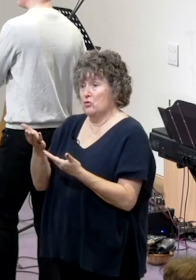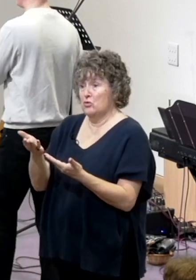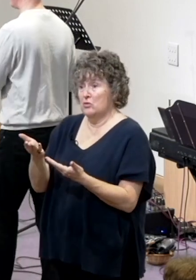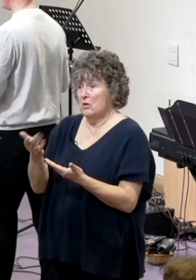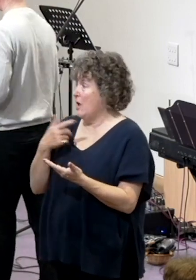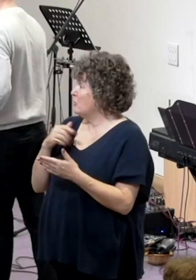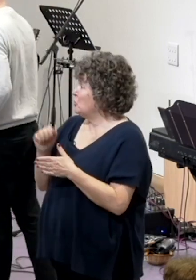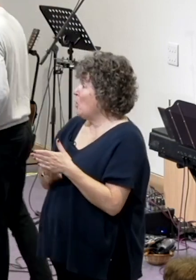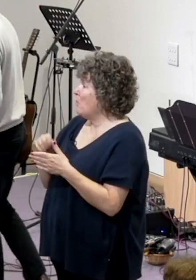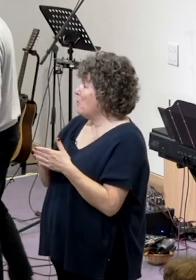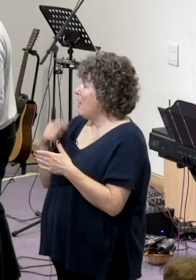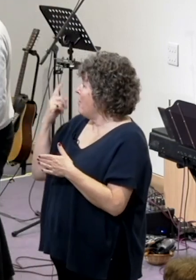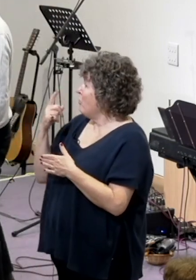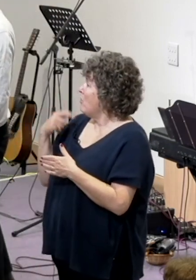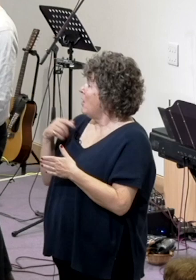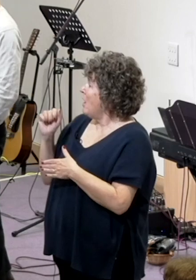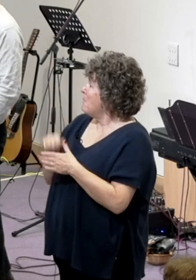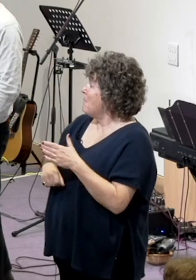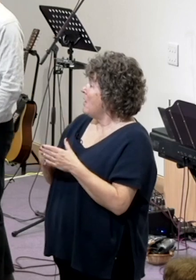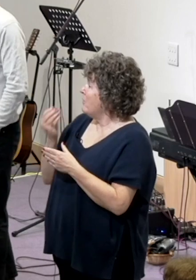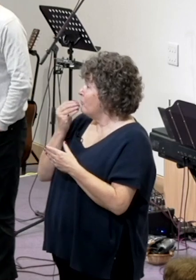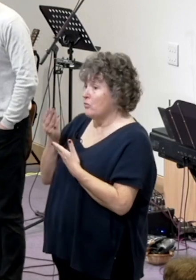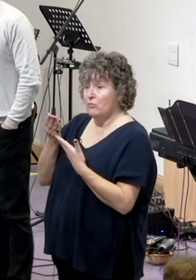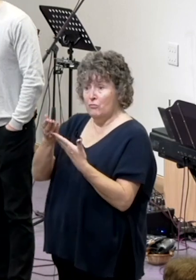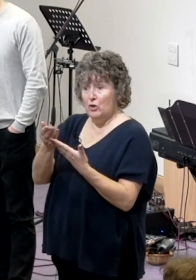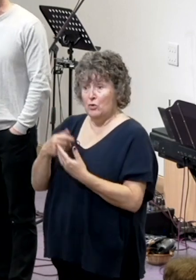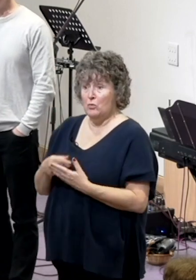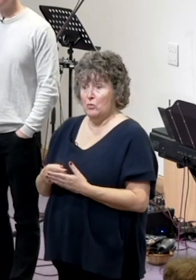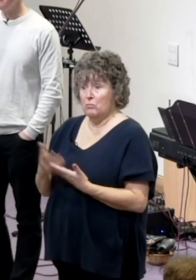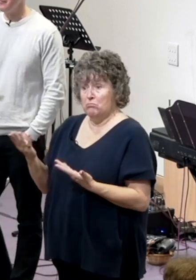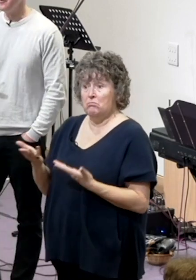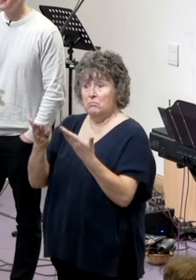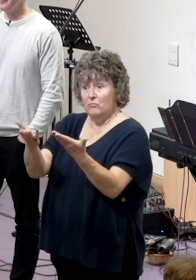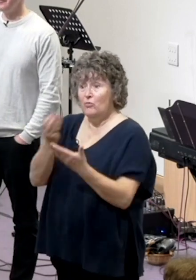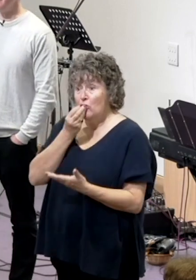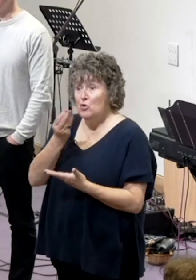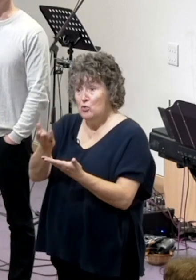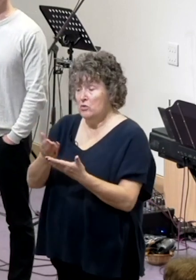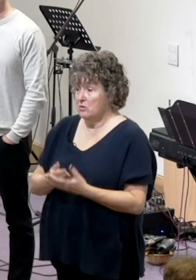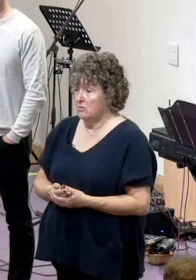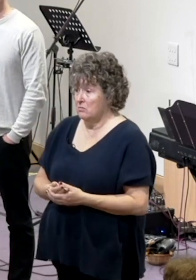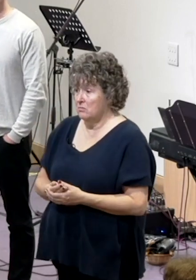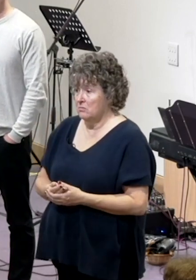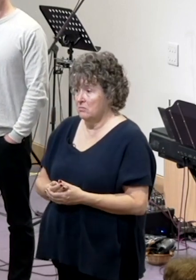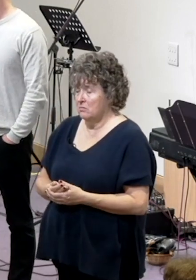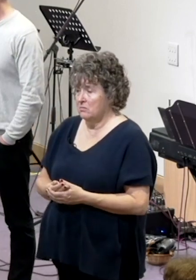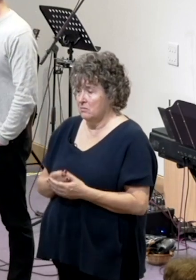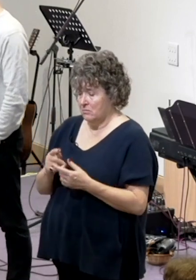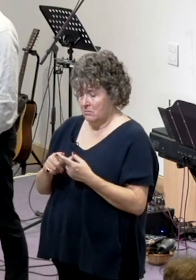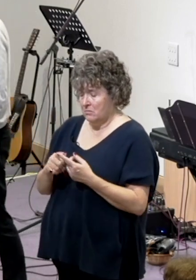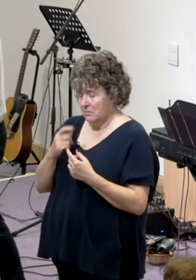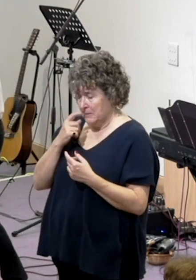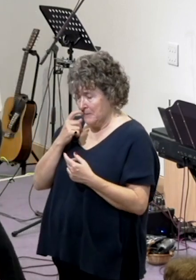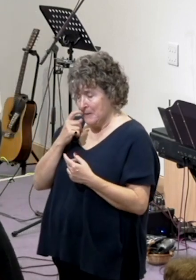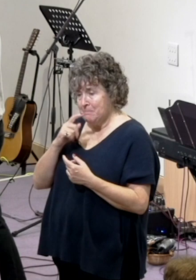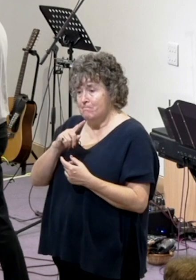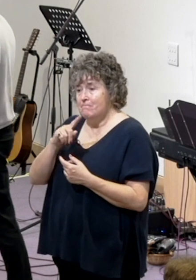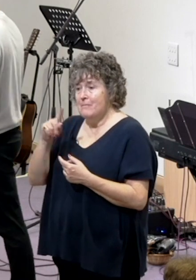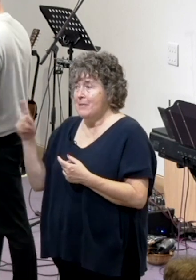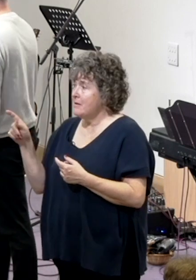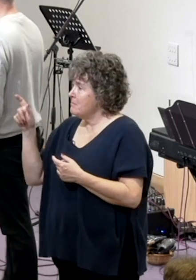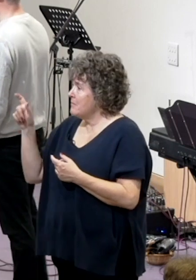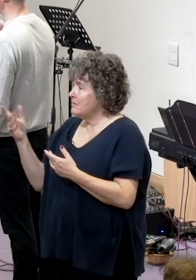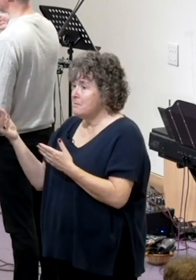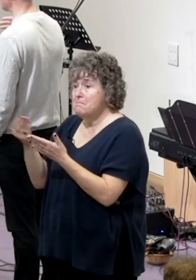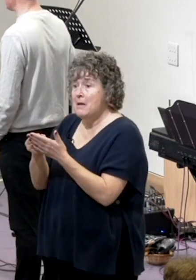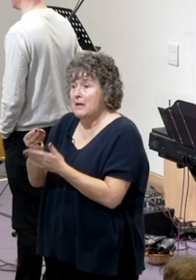in the supermarket and I just thought I'd buy you some stuff for some meals, and they gave him food for free meals. On another occasion, someone gave him some